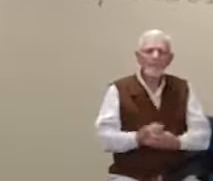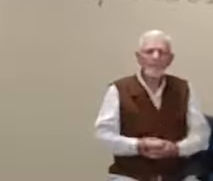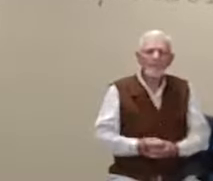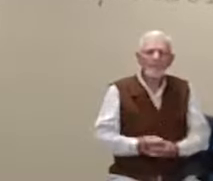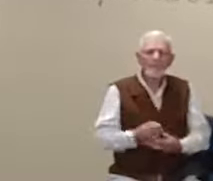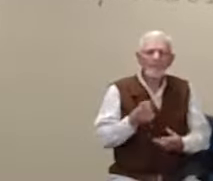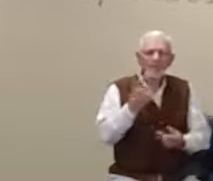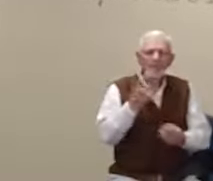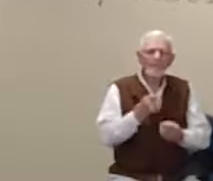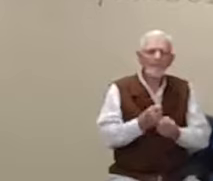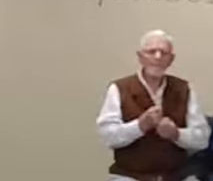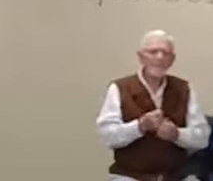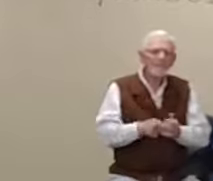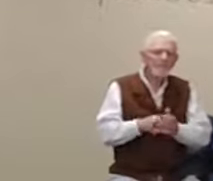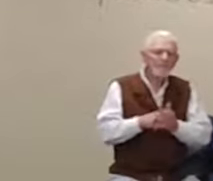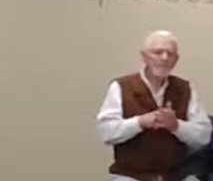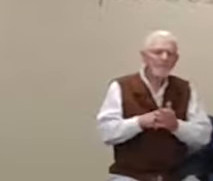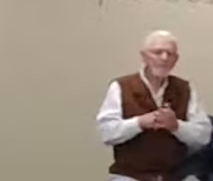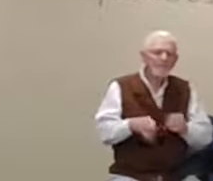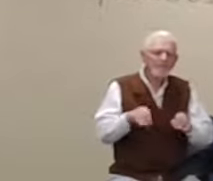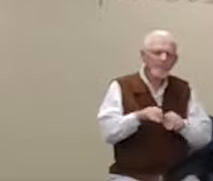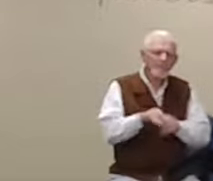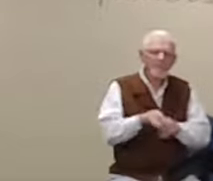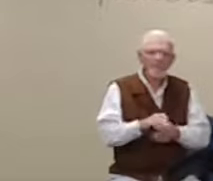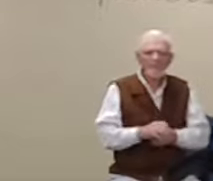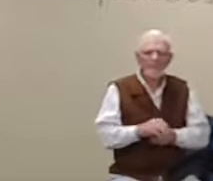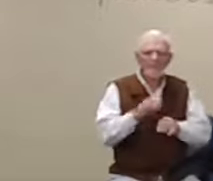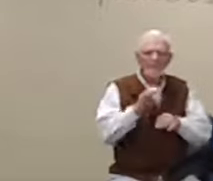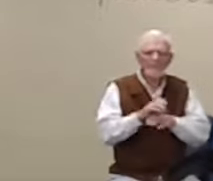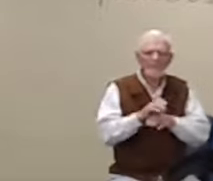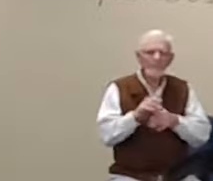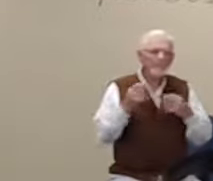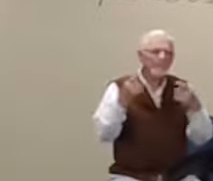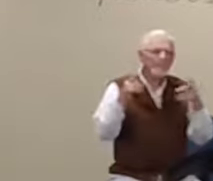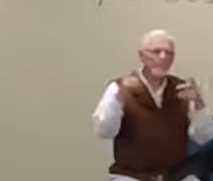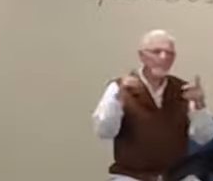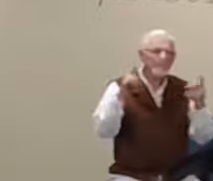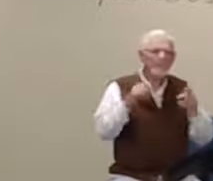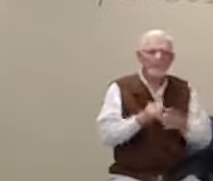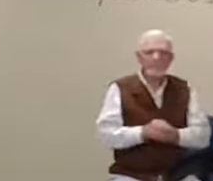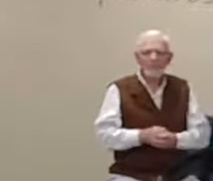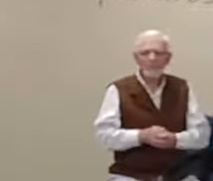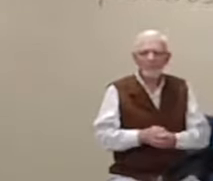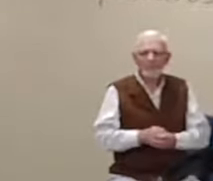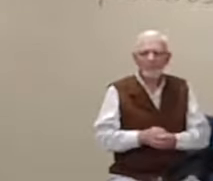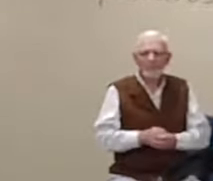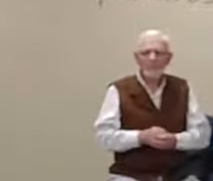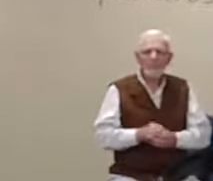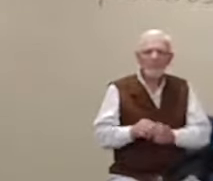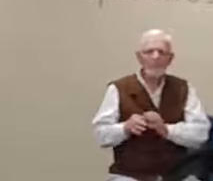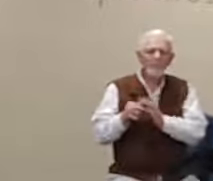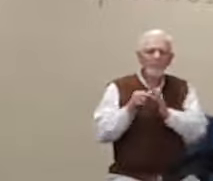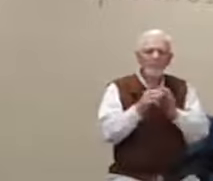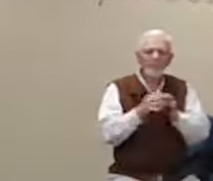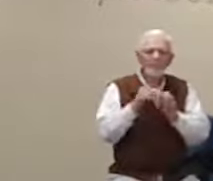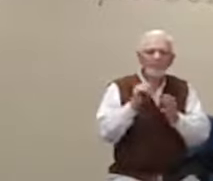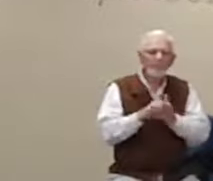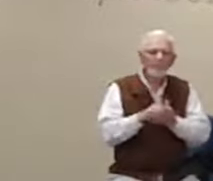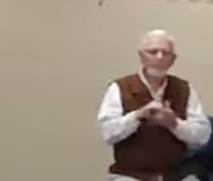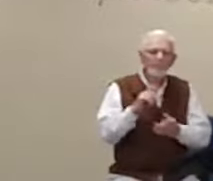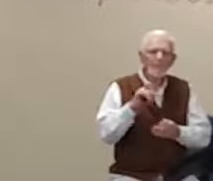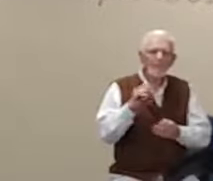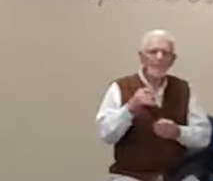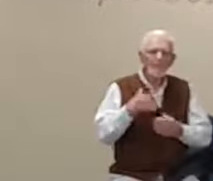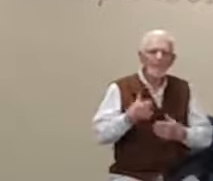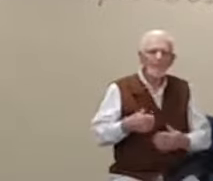I think it's essential. Our church finally caught the vision. And there's this unity that exists in the body